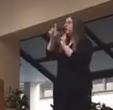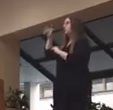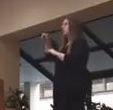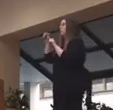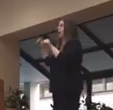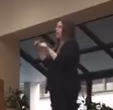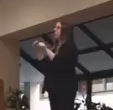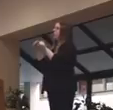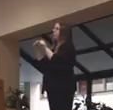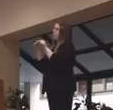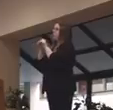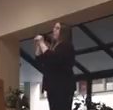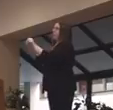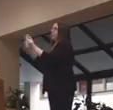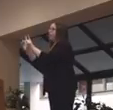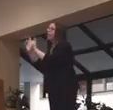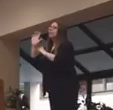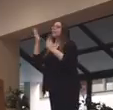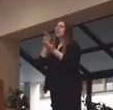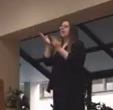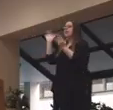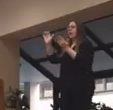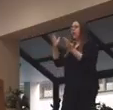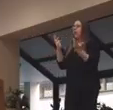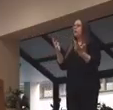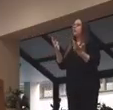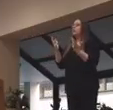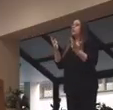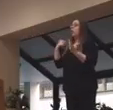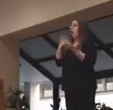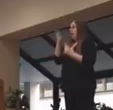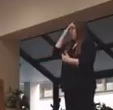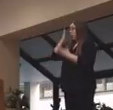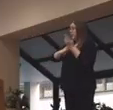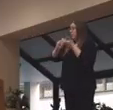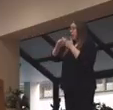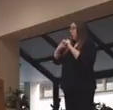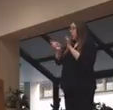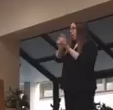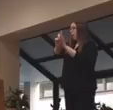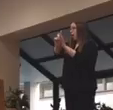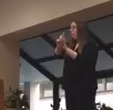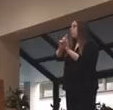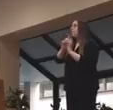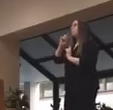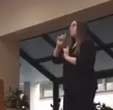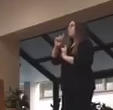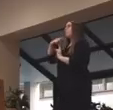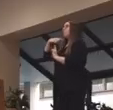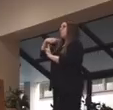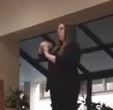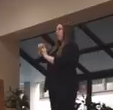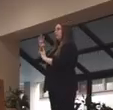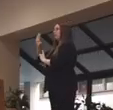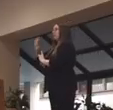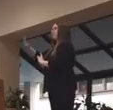Oh, right, the widow lapsing, but you still can maintain your restricted license. That's another concept. So we already know some of the issues